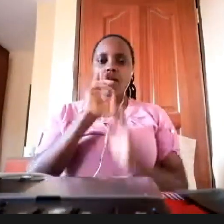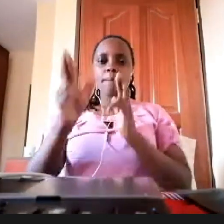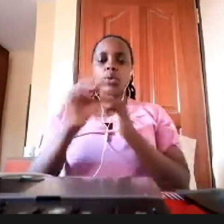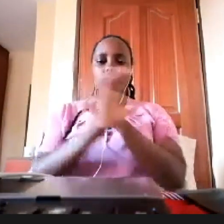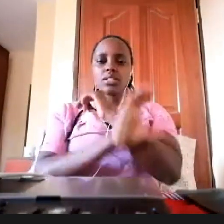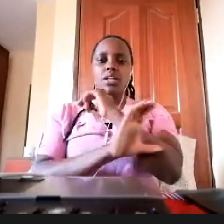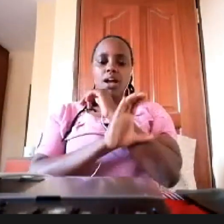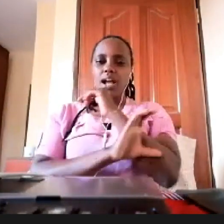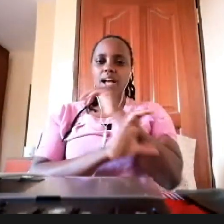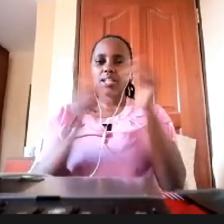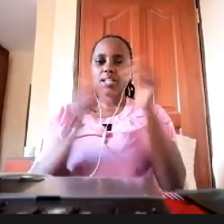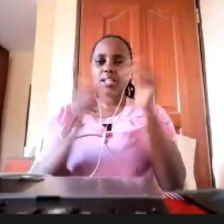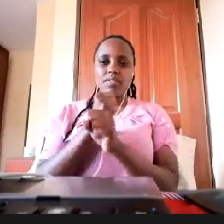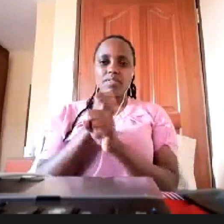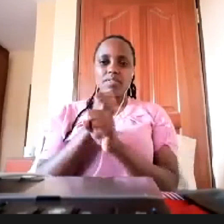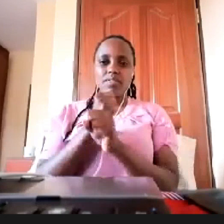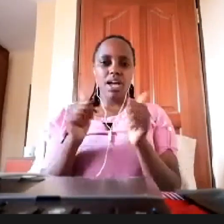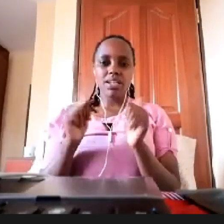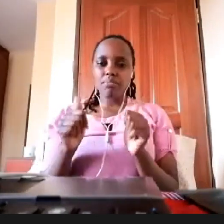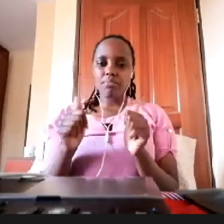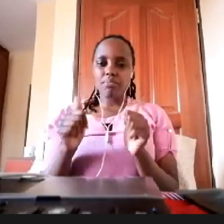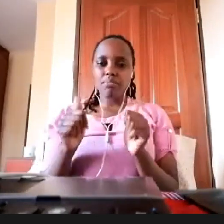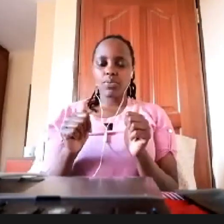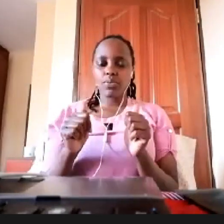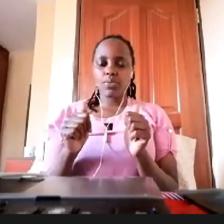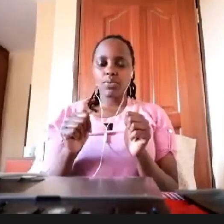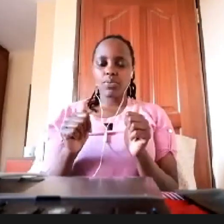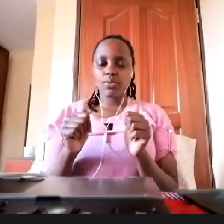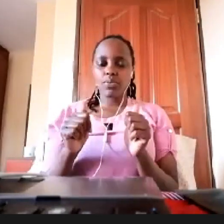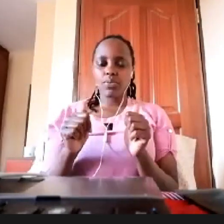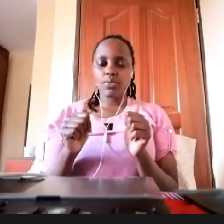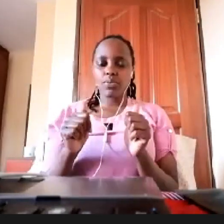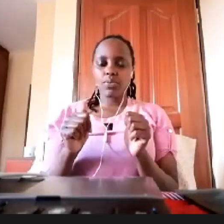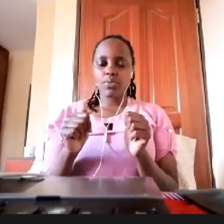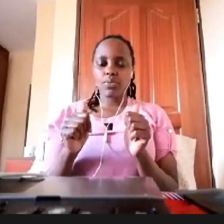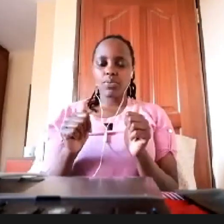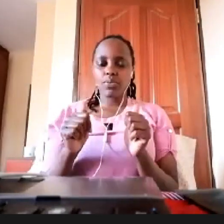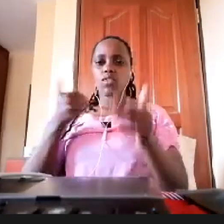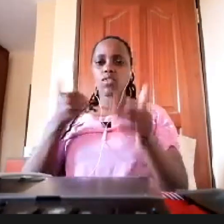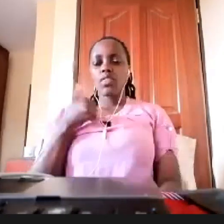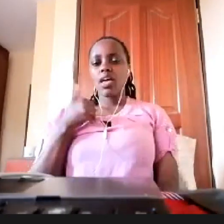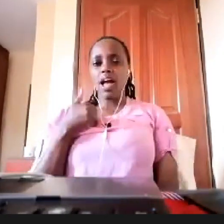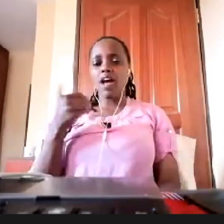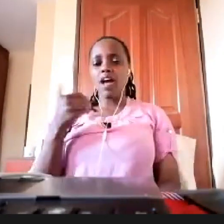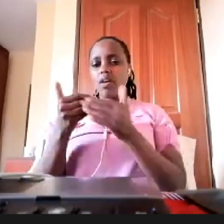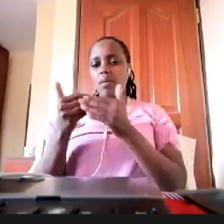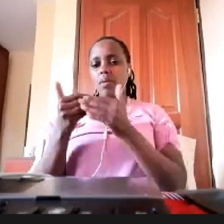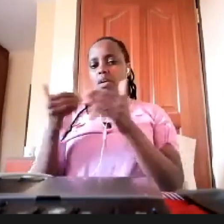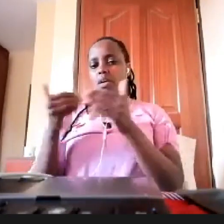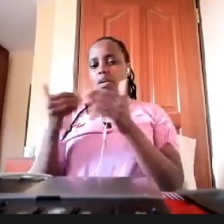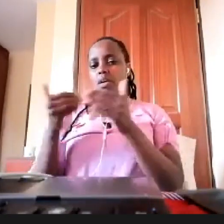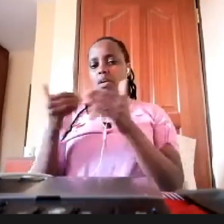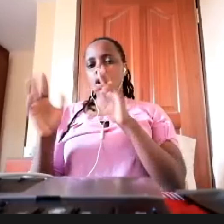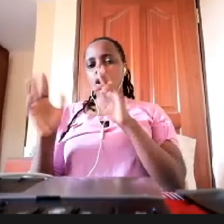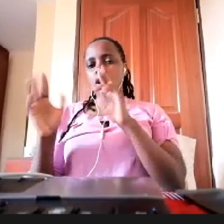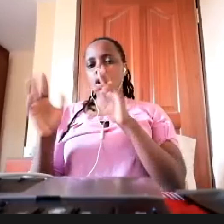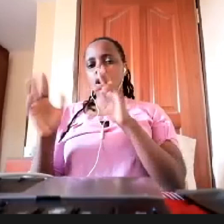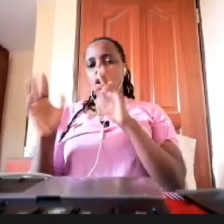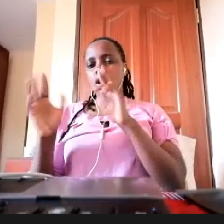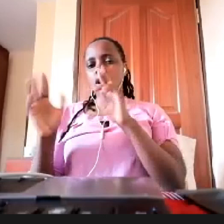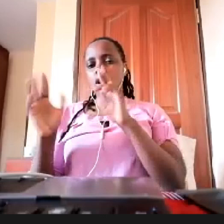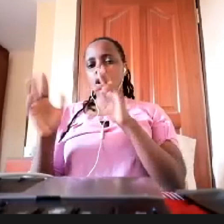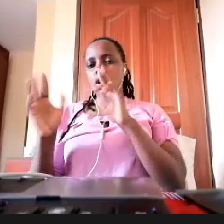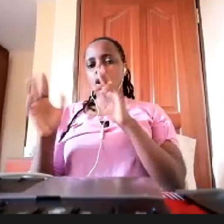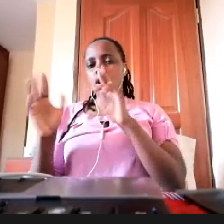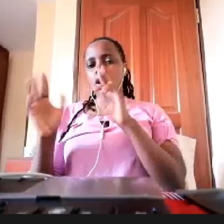where this has not been done completely, and countries where we've had initial reports submitted